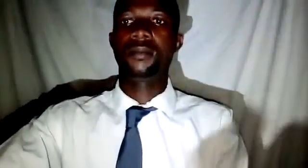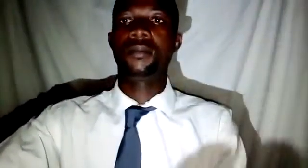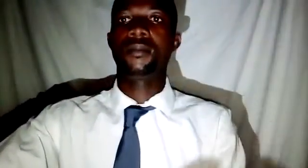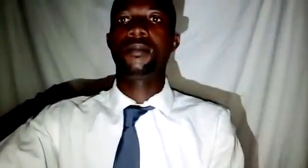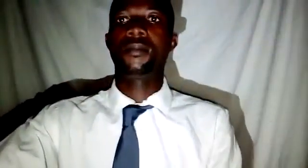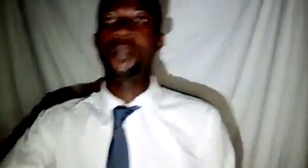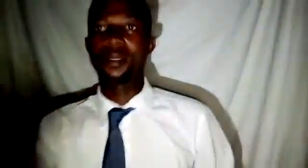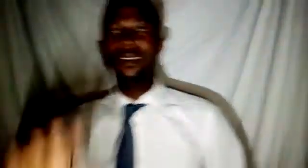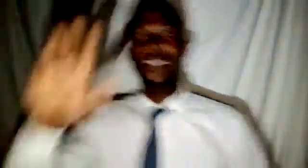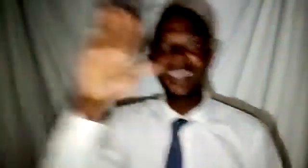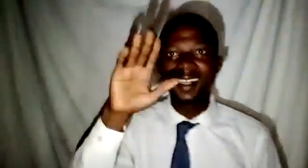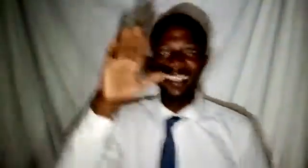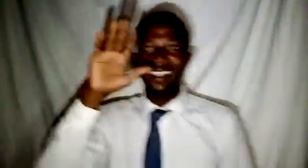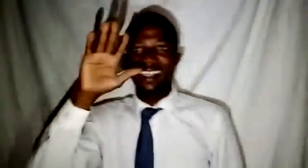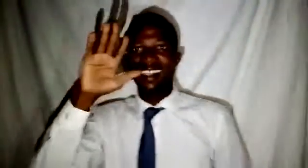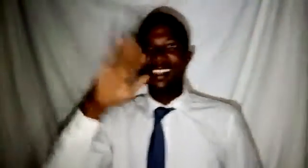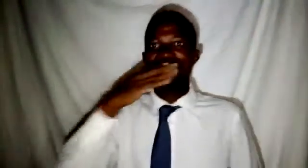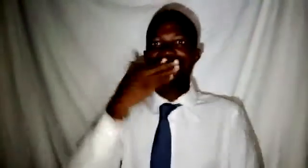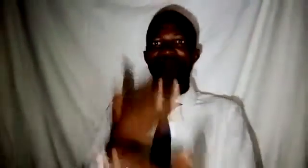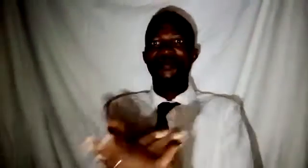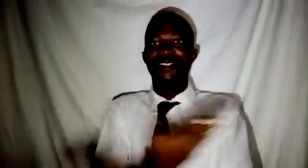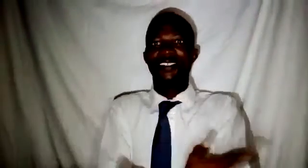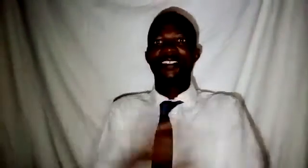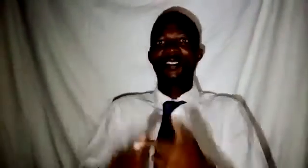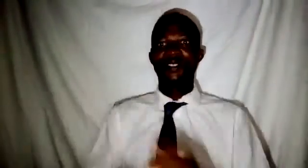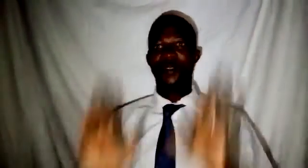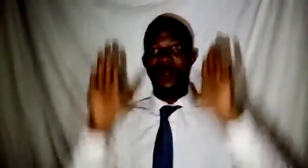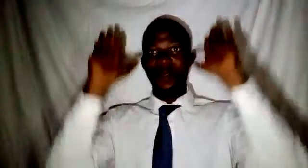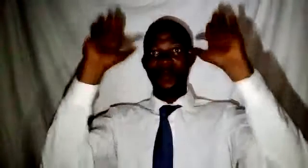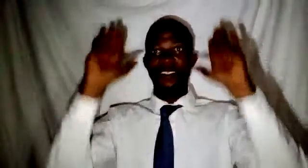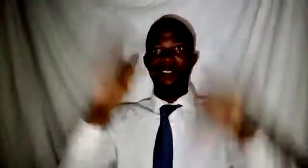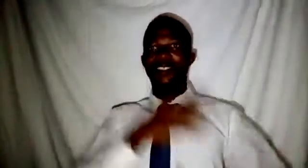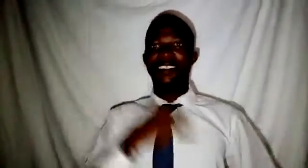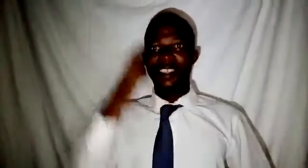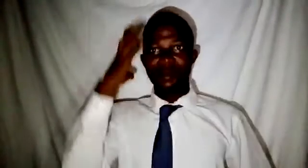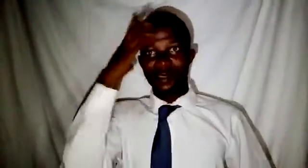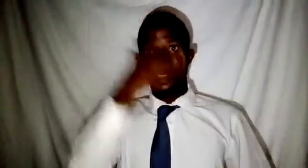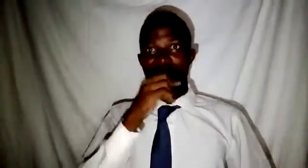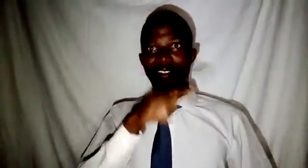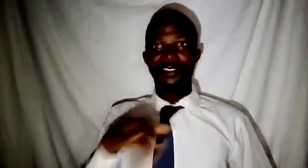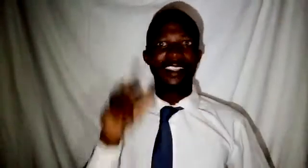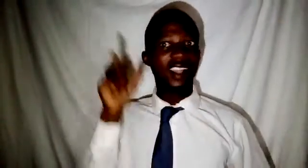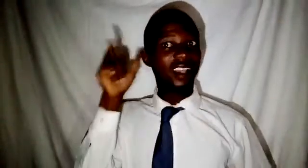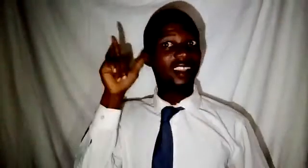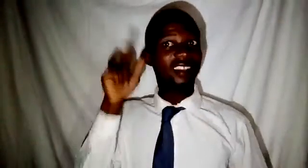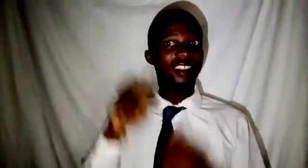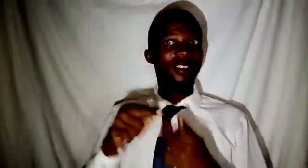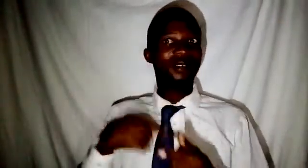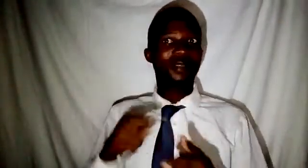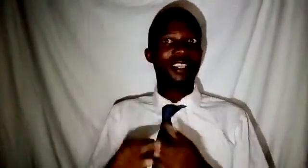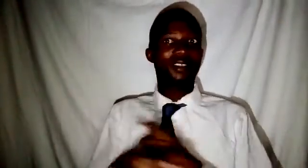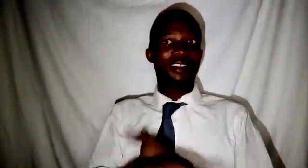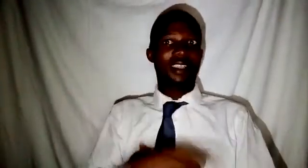Hello, good day to the wonderful and resourceful students listening to me today. My name is Mr. Babajide